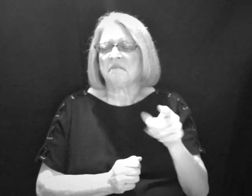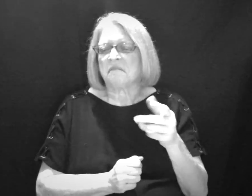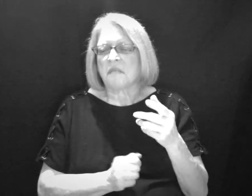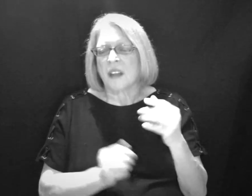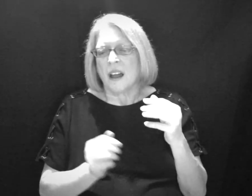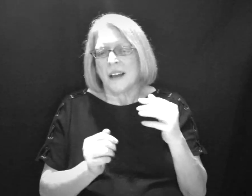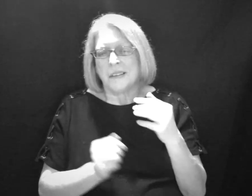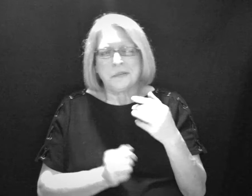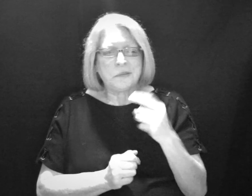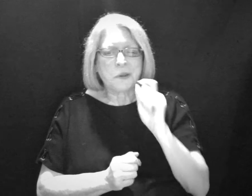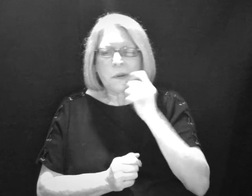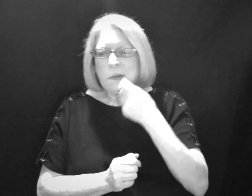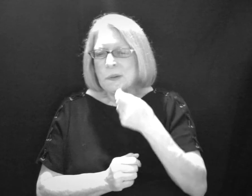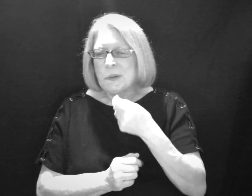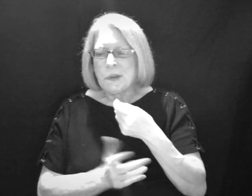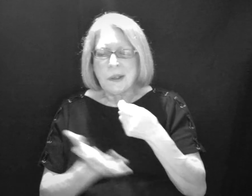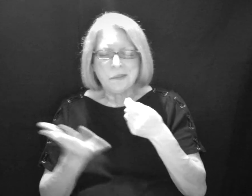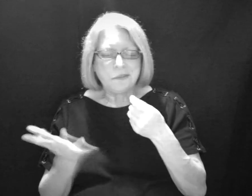for you. Then press Done.